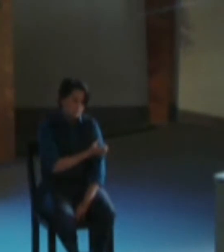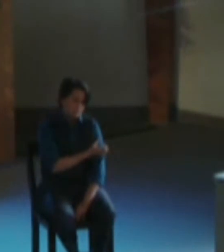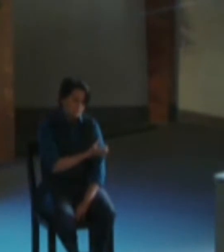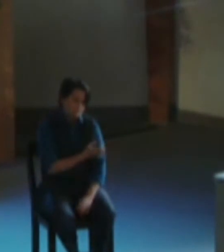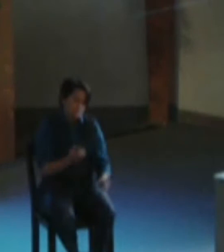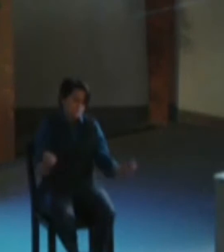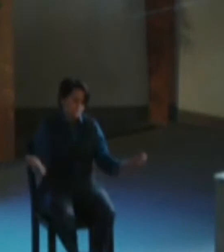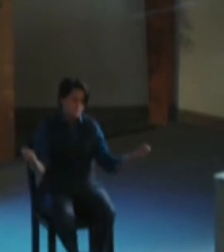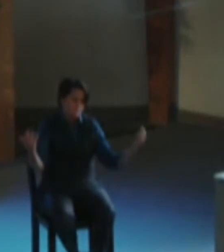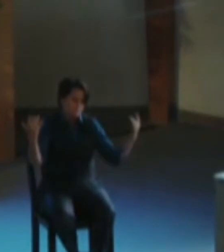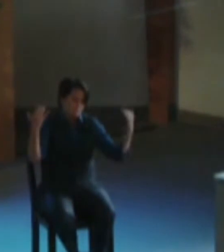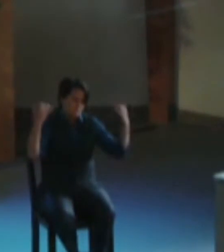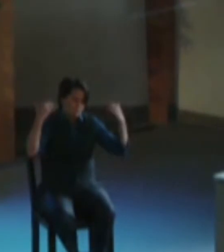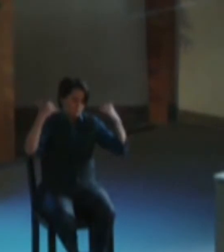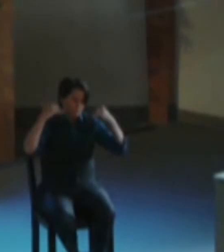to each